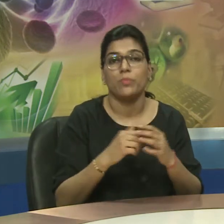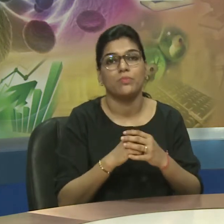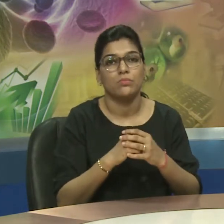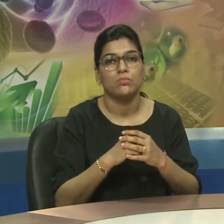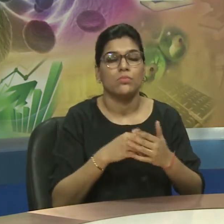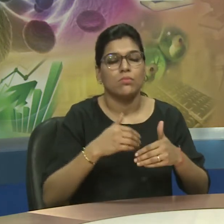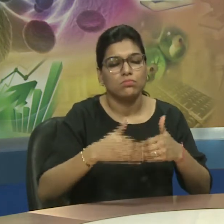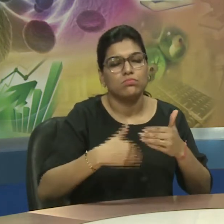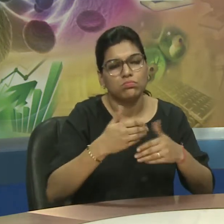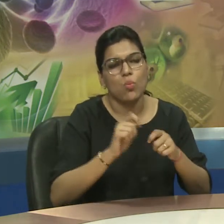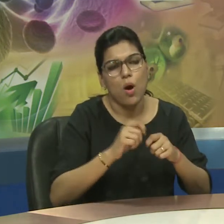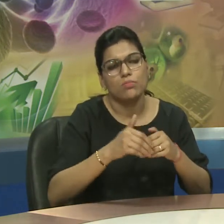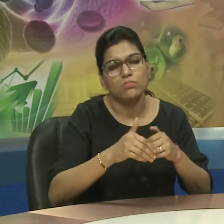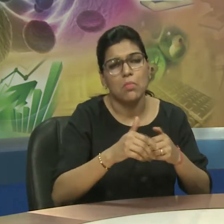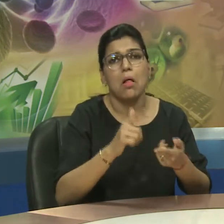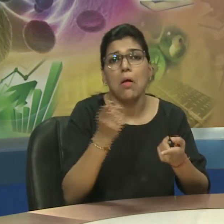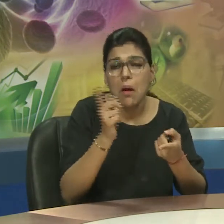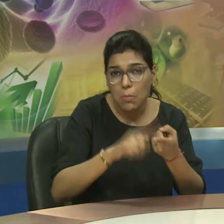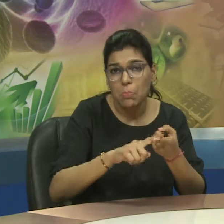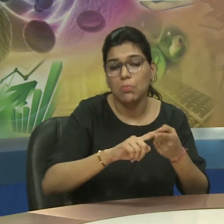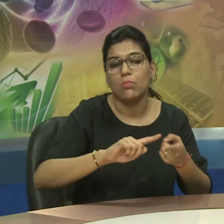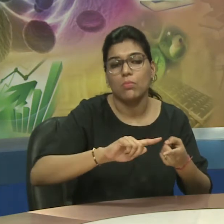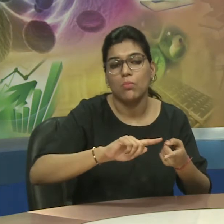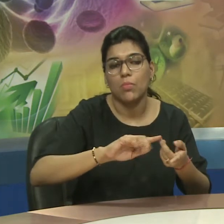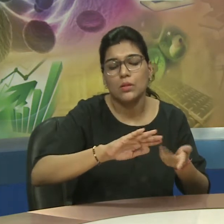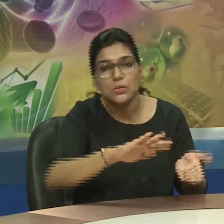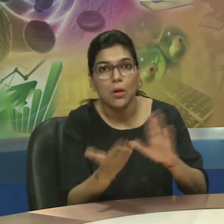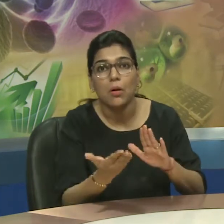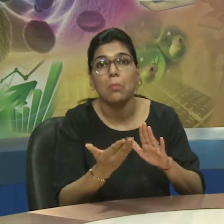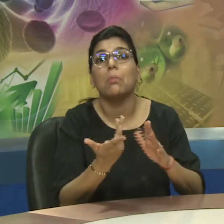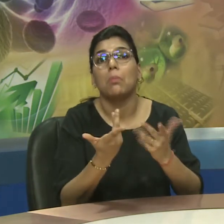the insured only after his